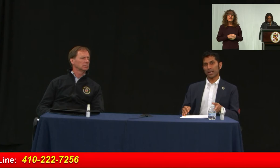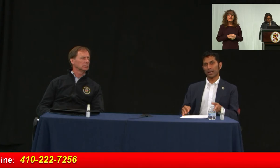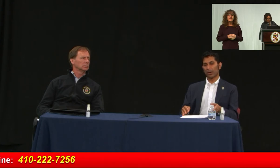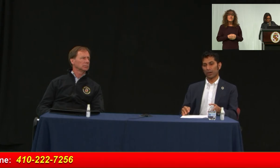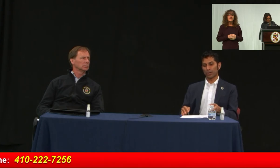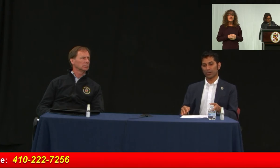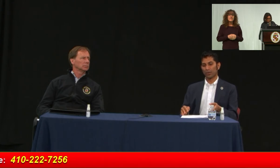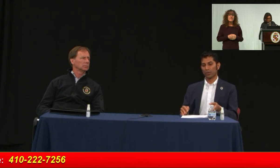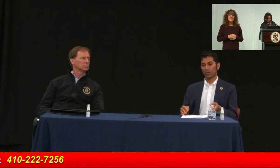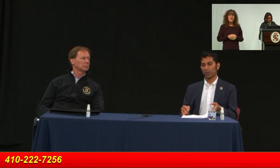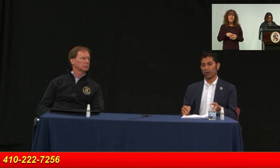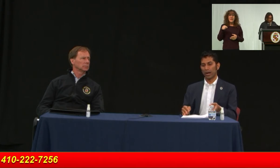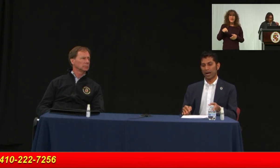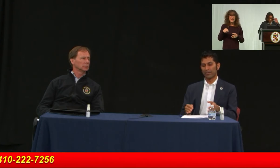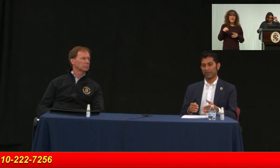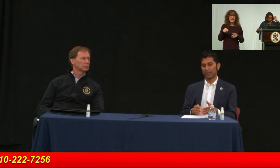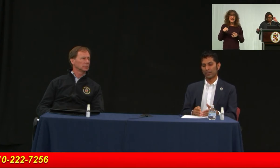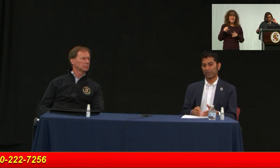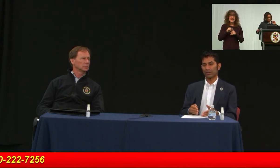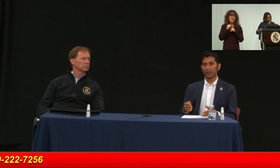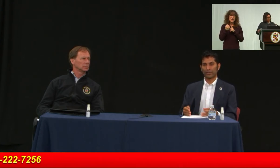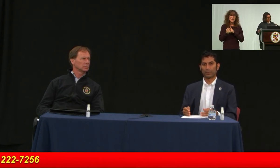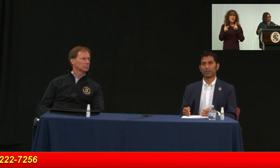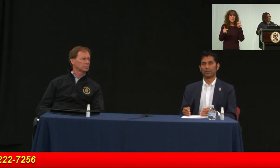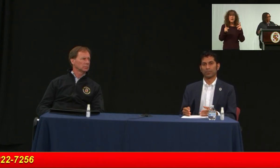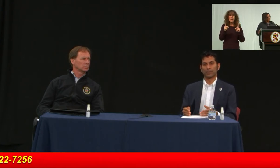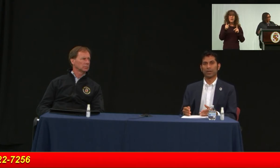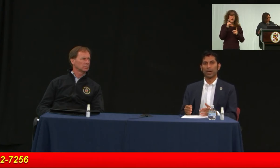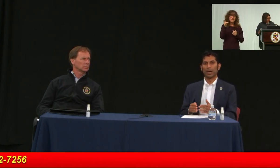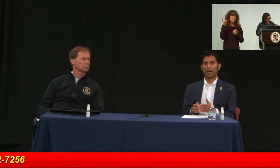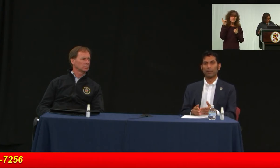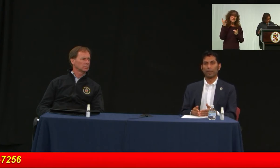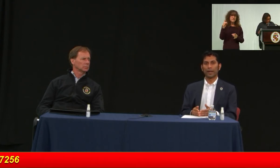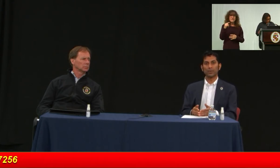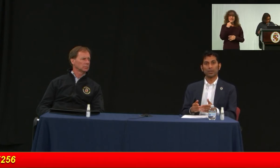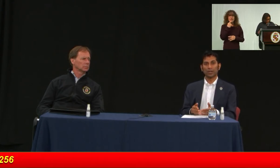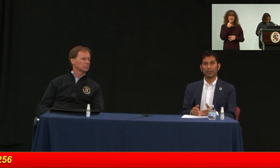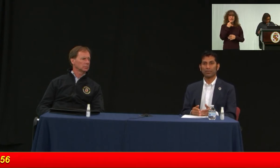this setting also who have severe enough symptoms.